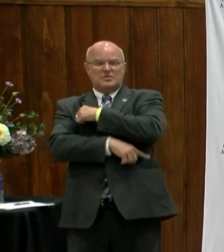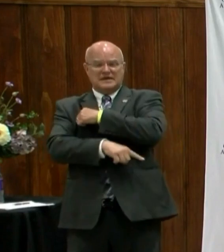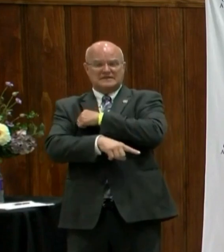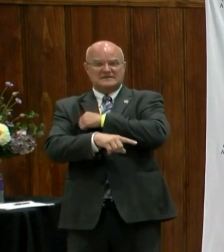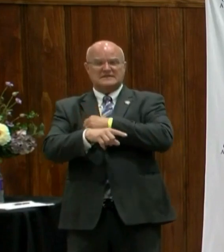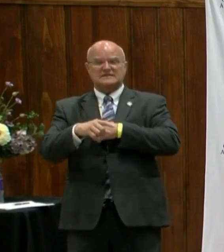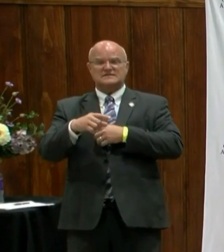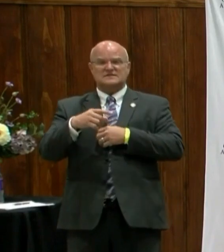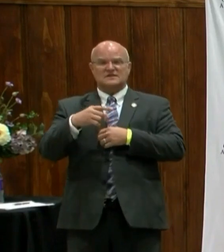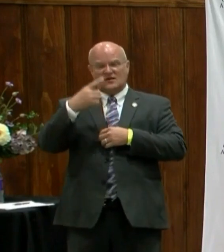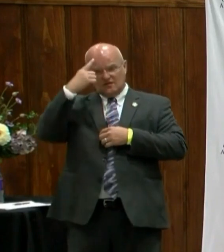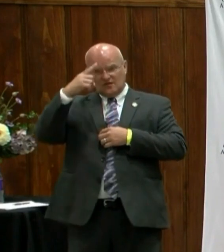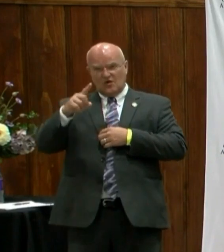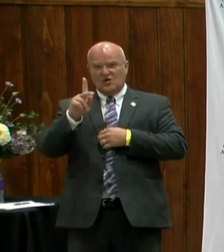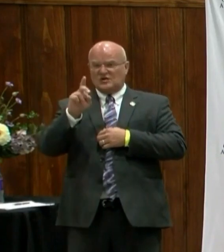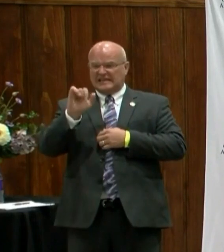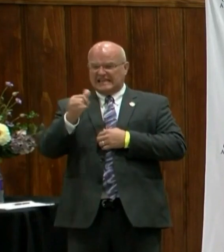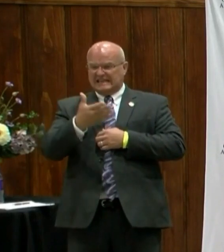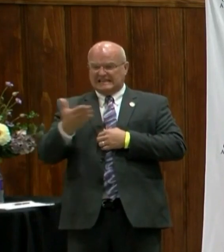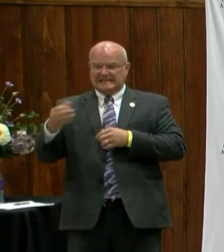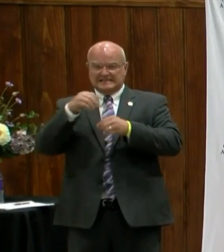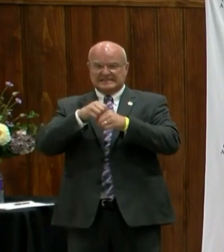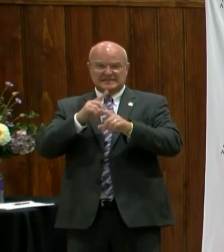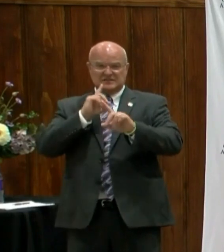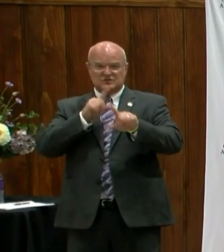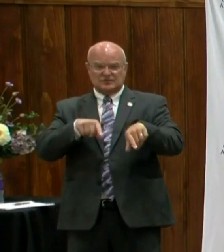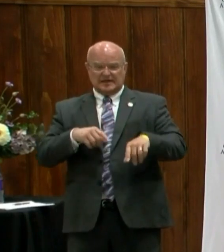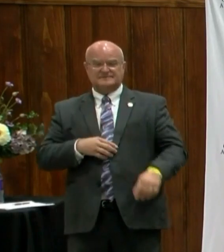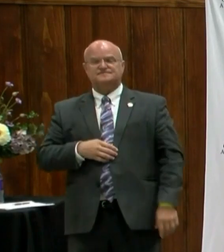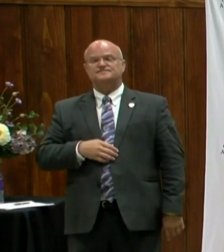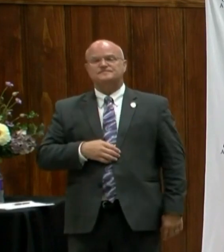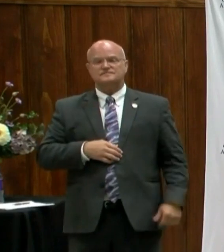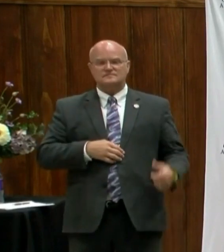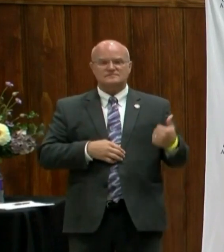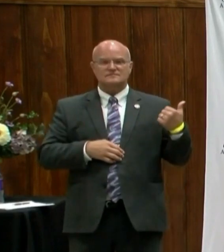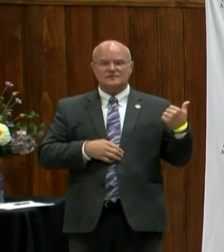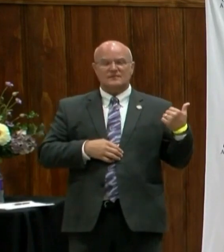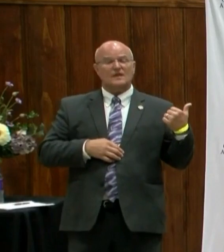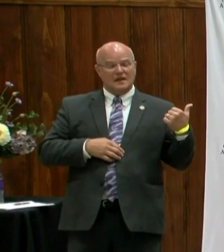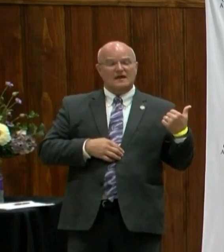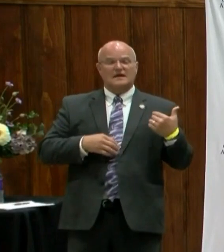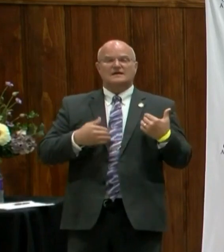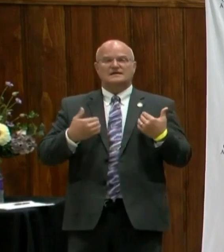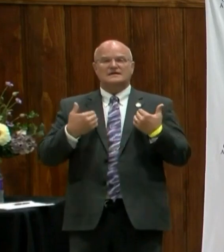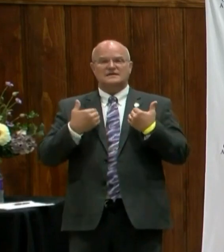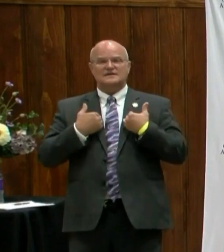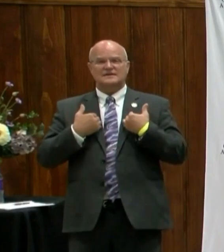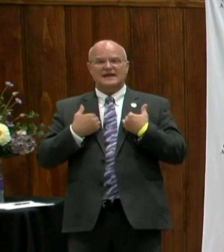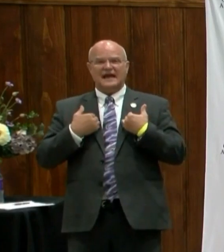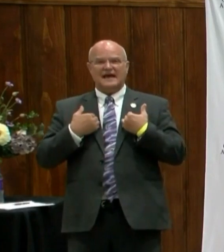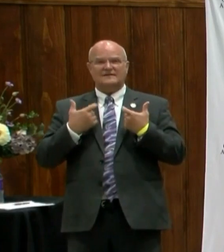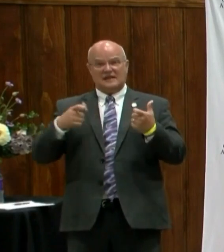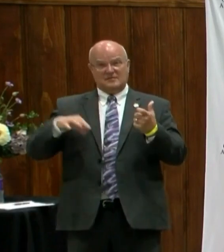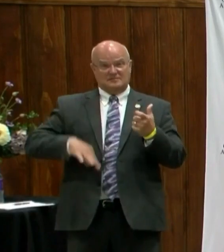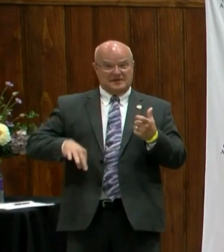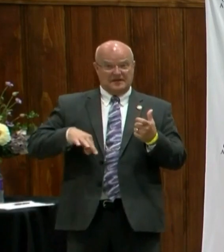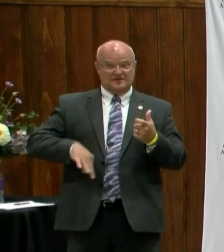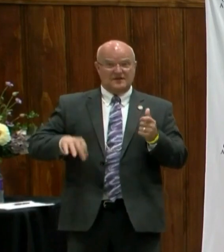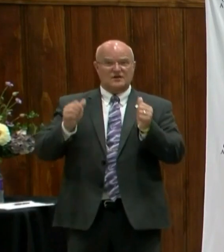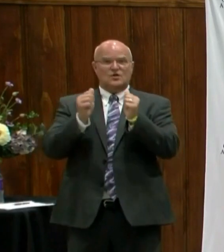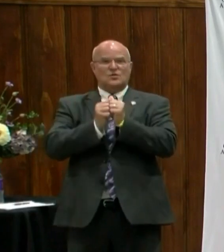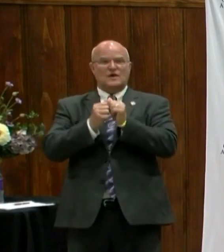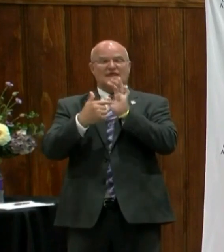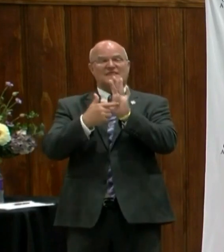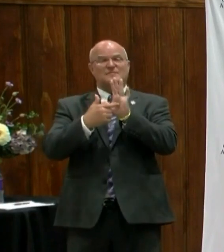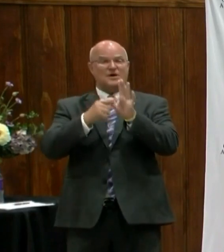to put some teeth into this requirement? Well, there is a great benefit with